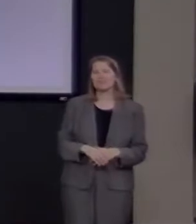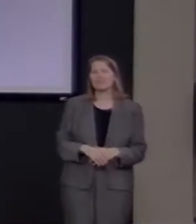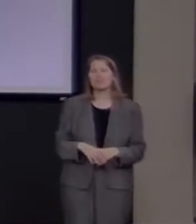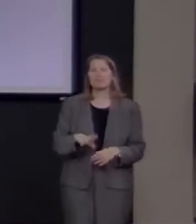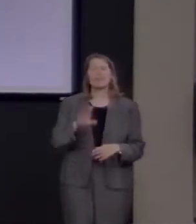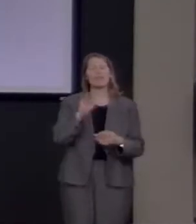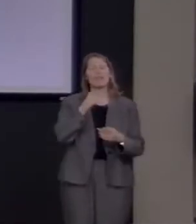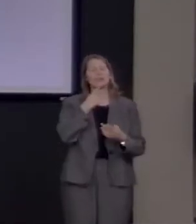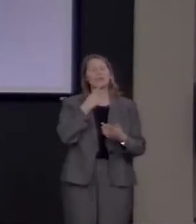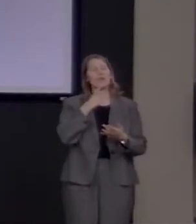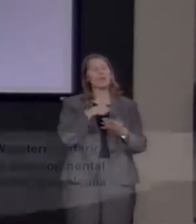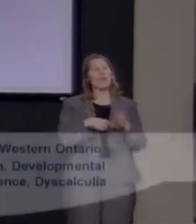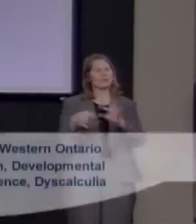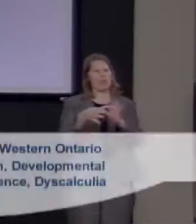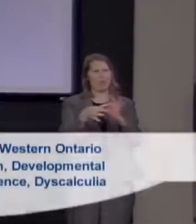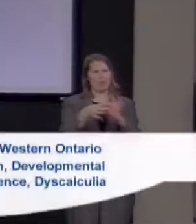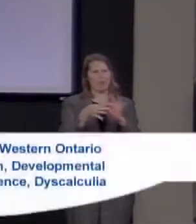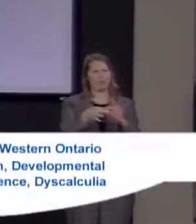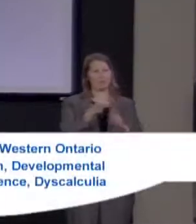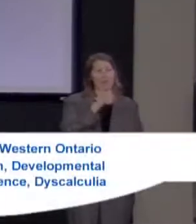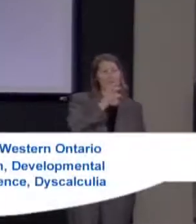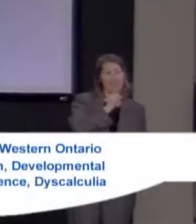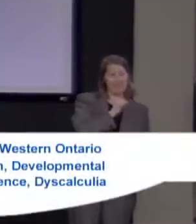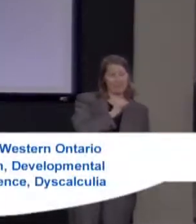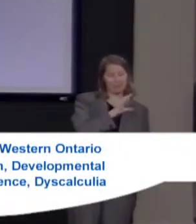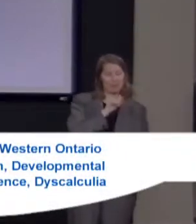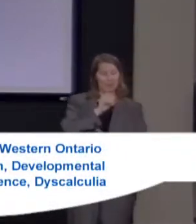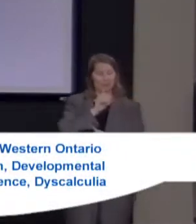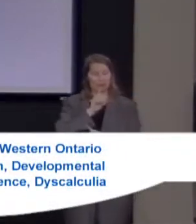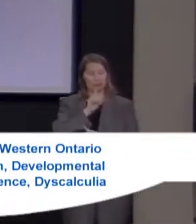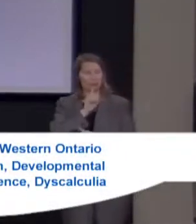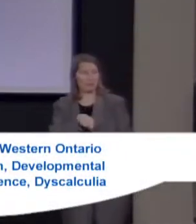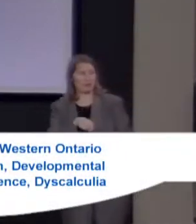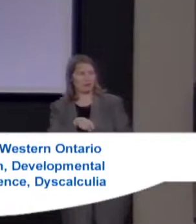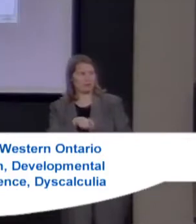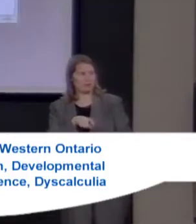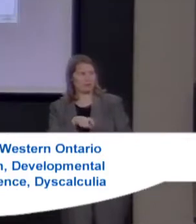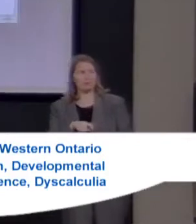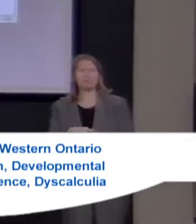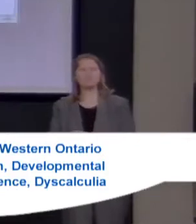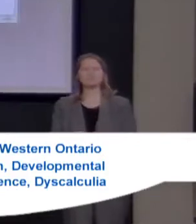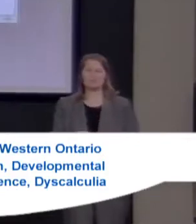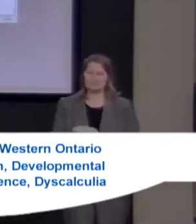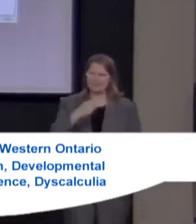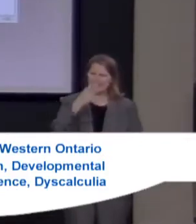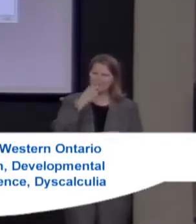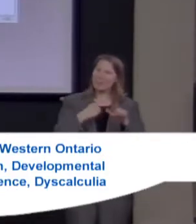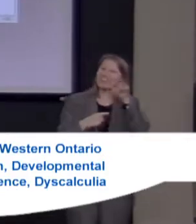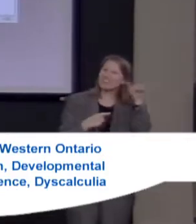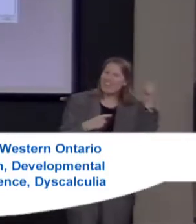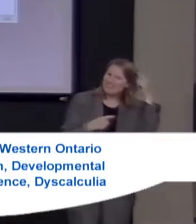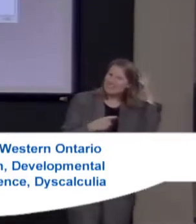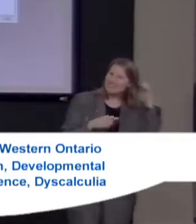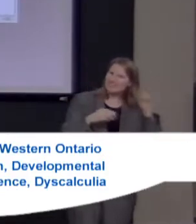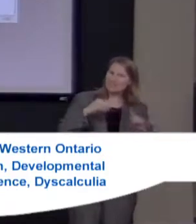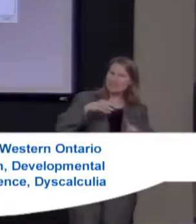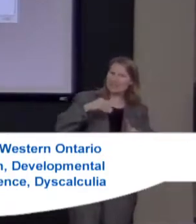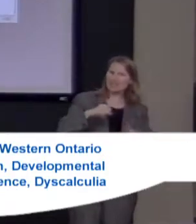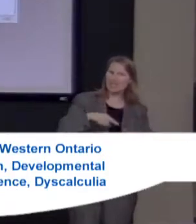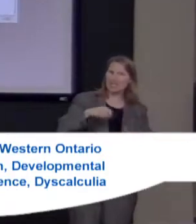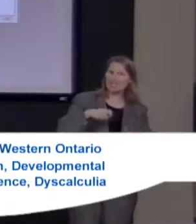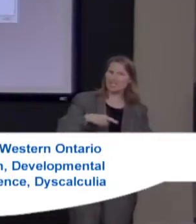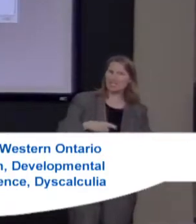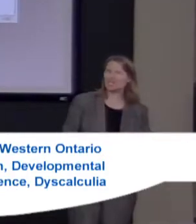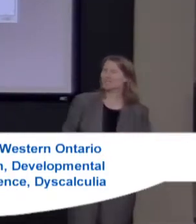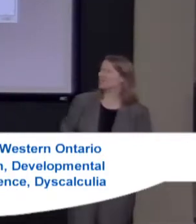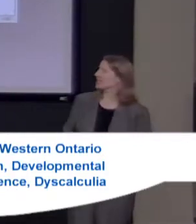the correlation between age and response to the change in numbers, he saw activation in the left hemisphere. So